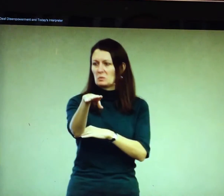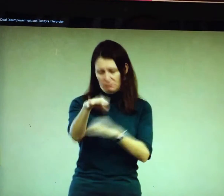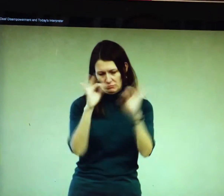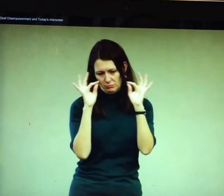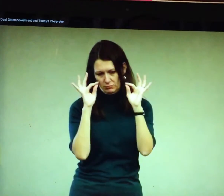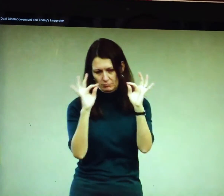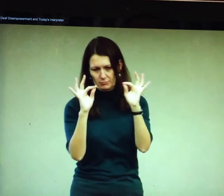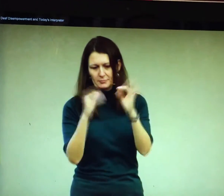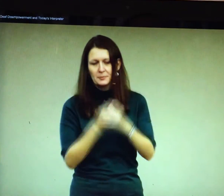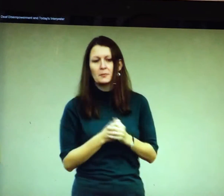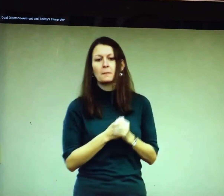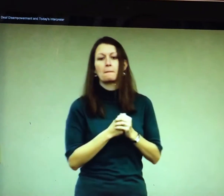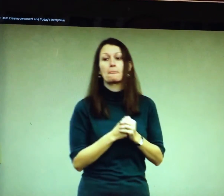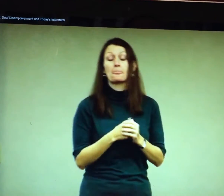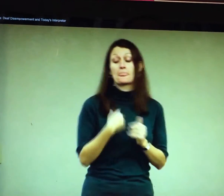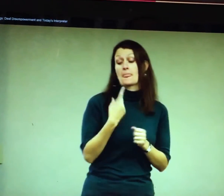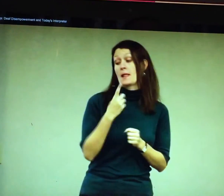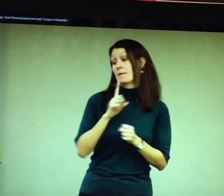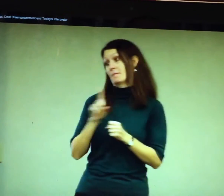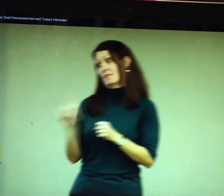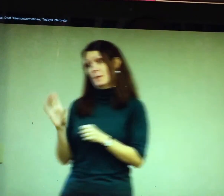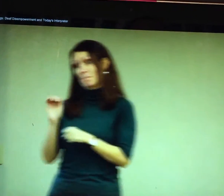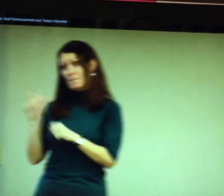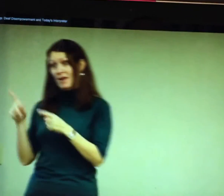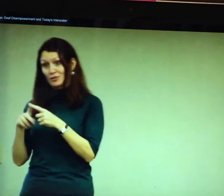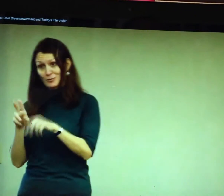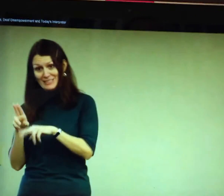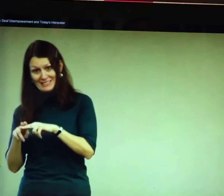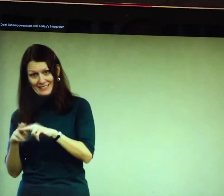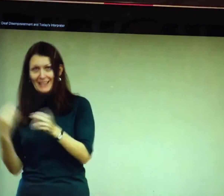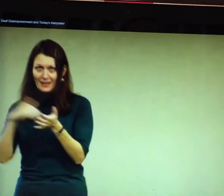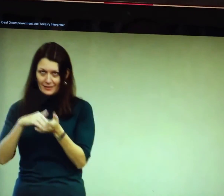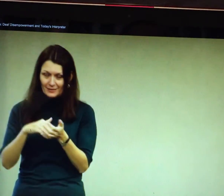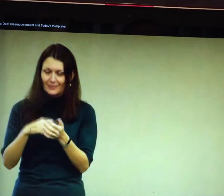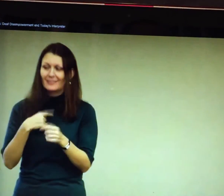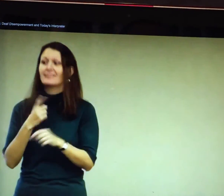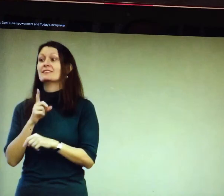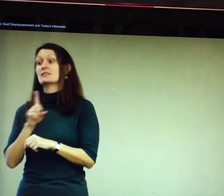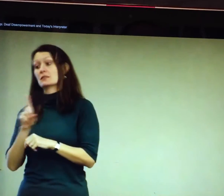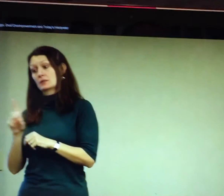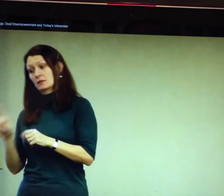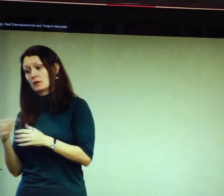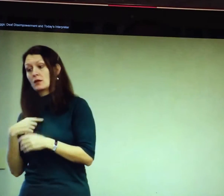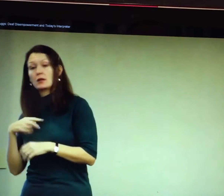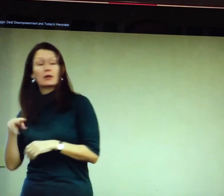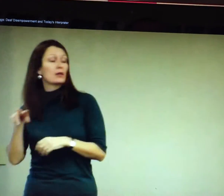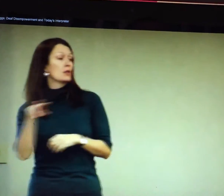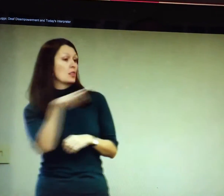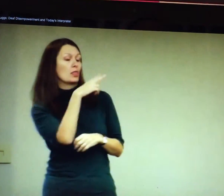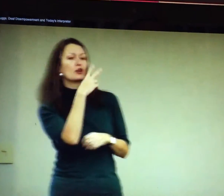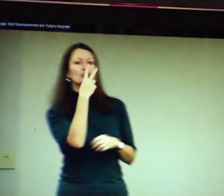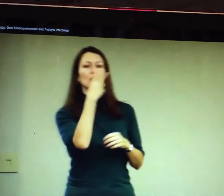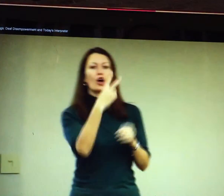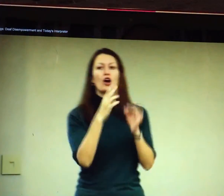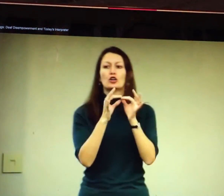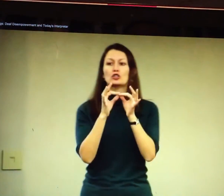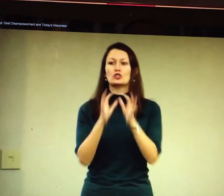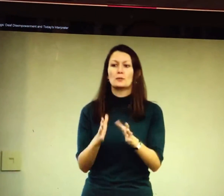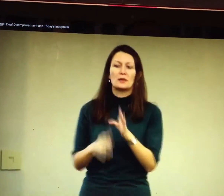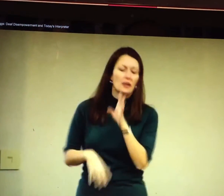phone call and they said, okay, we'll contact you this afternoon. So great. So I went back to my seat again. I looked and